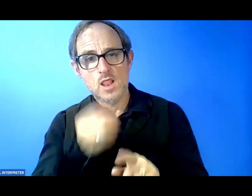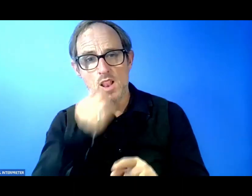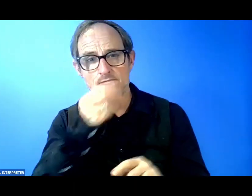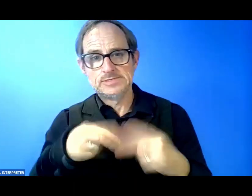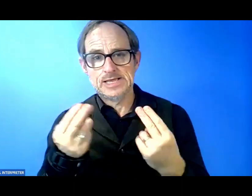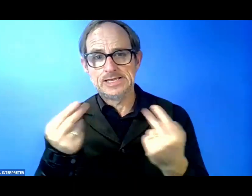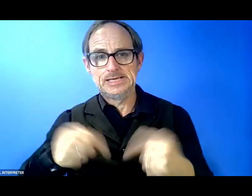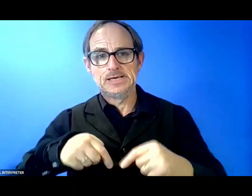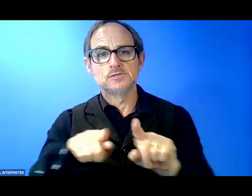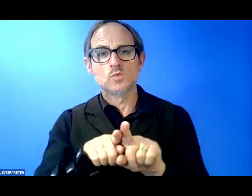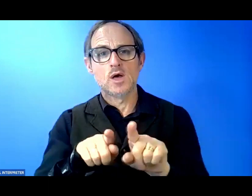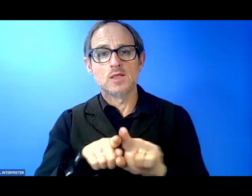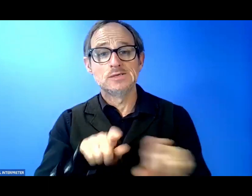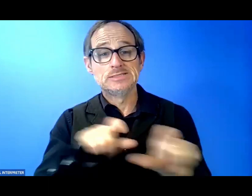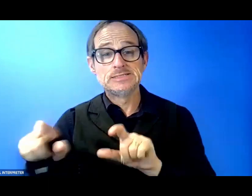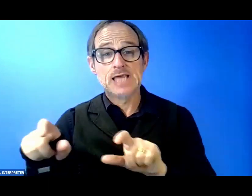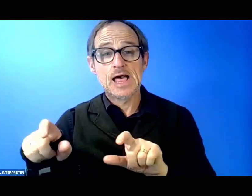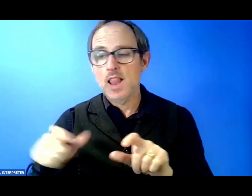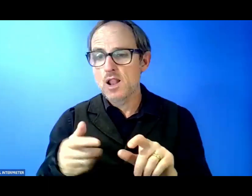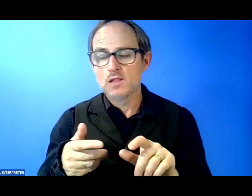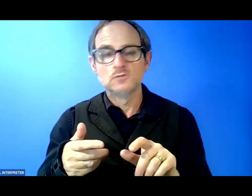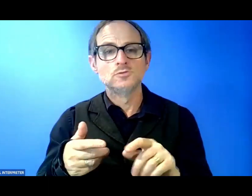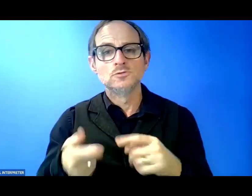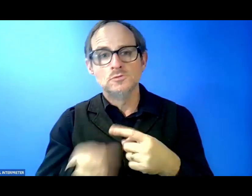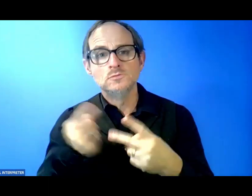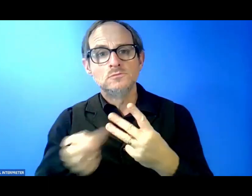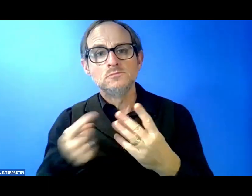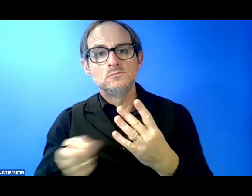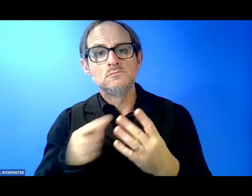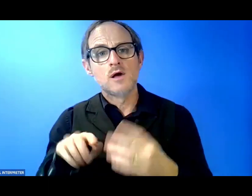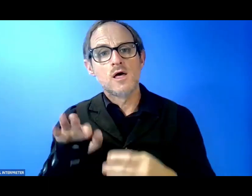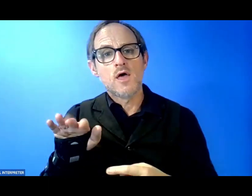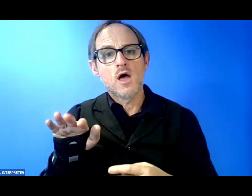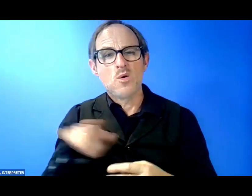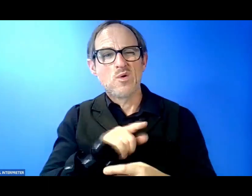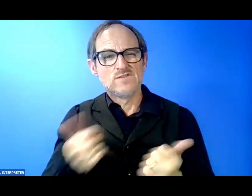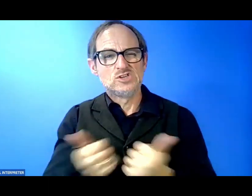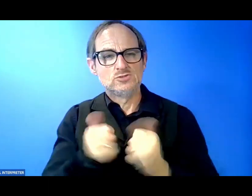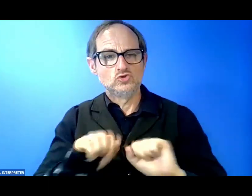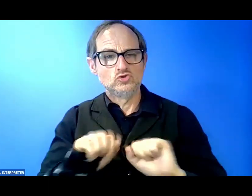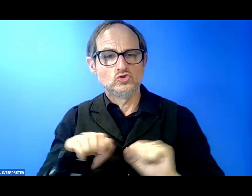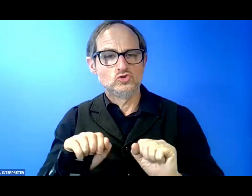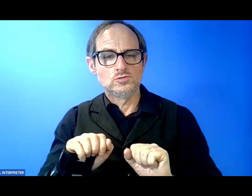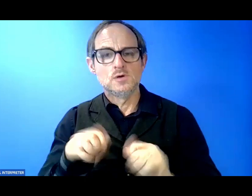here, and we still have a lot of things to go on over there at the